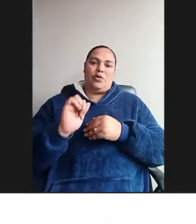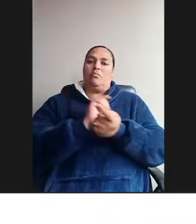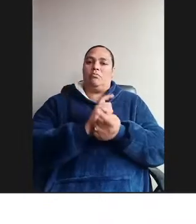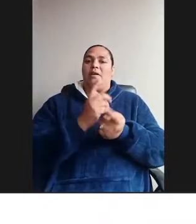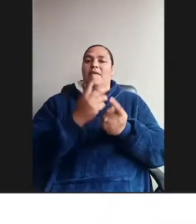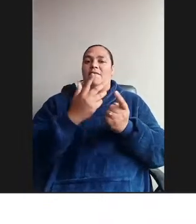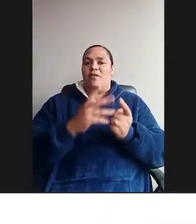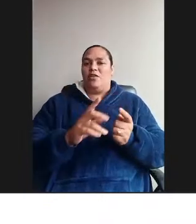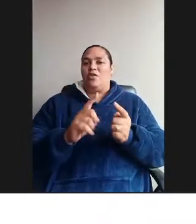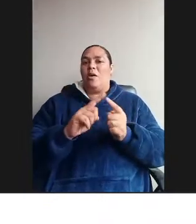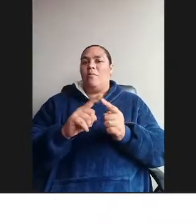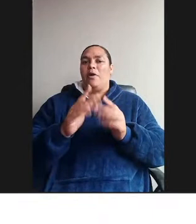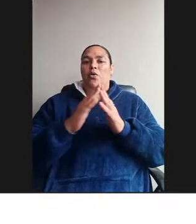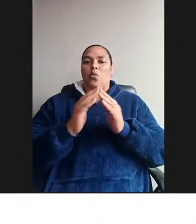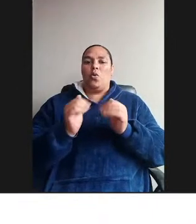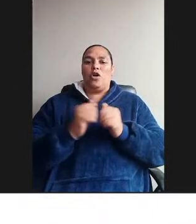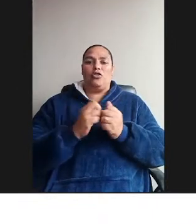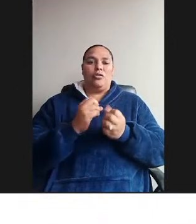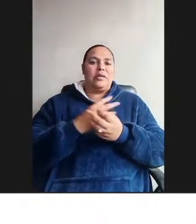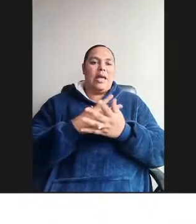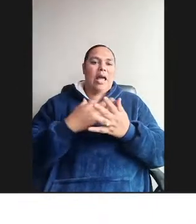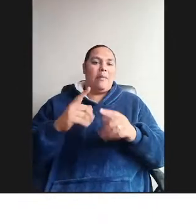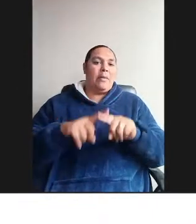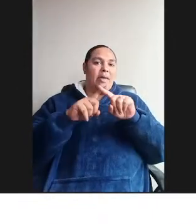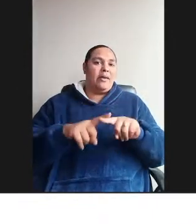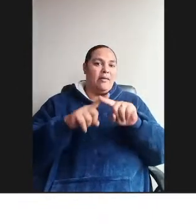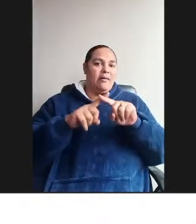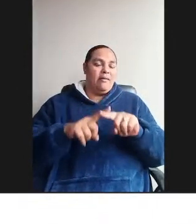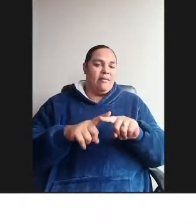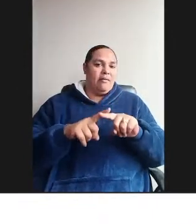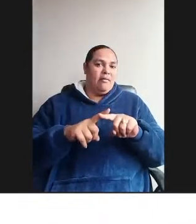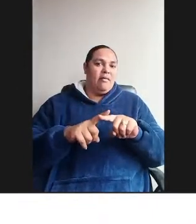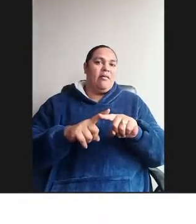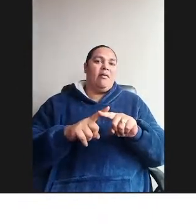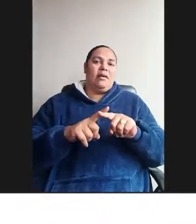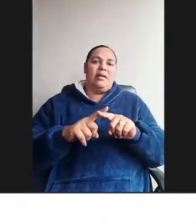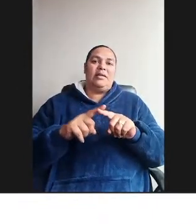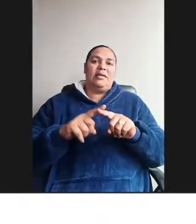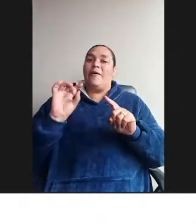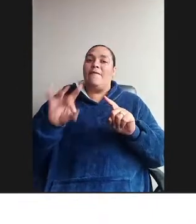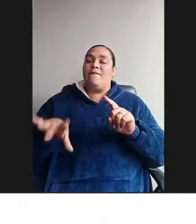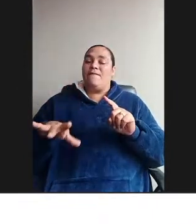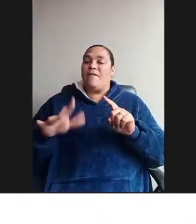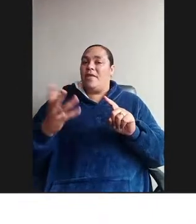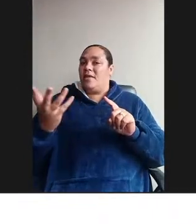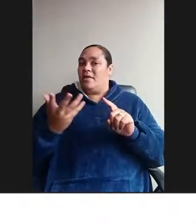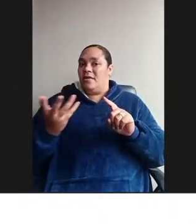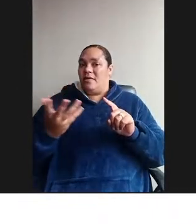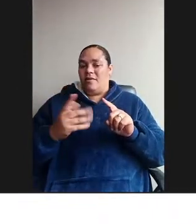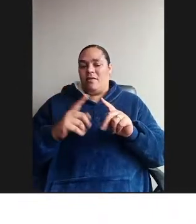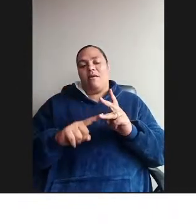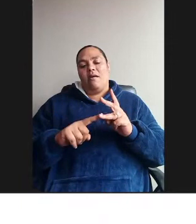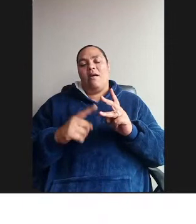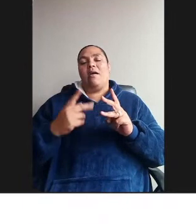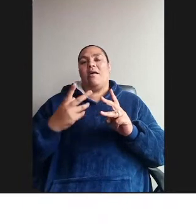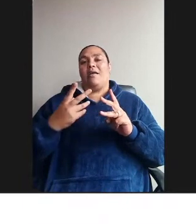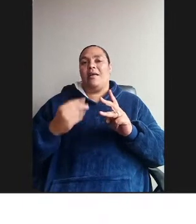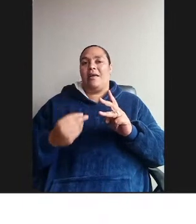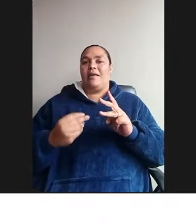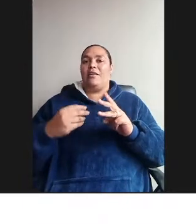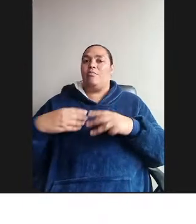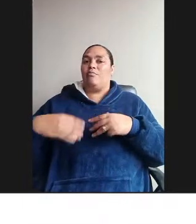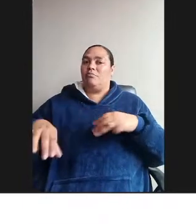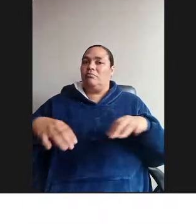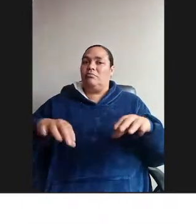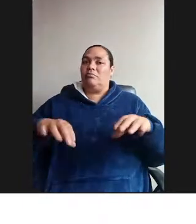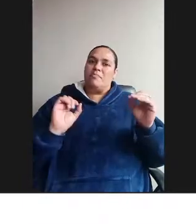many workshops are pending? In which areas are those workshops? And is there a proactive approach